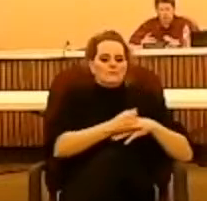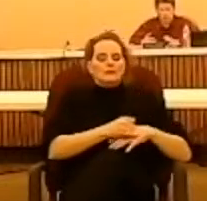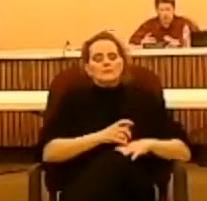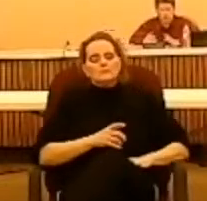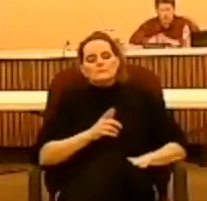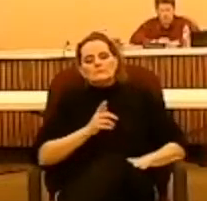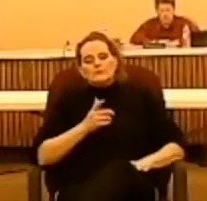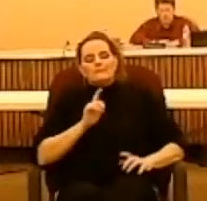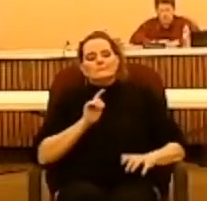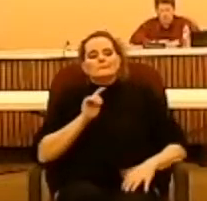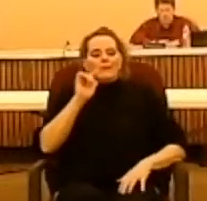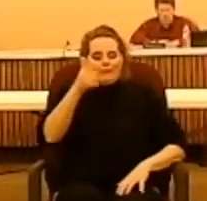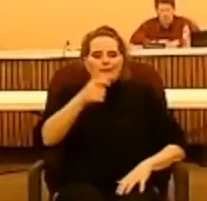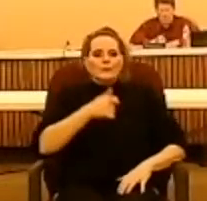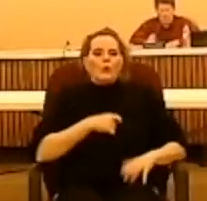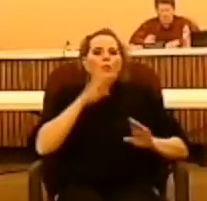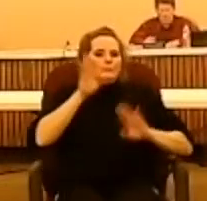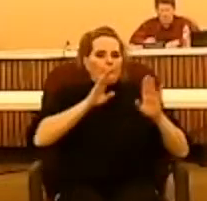for construction.